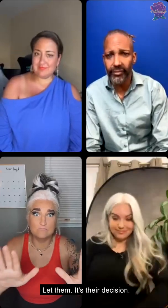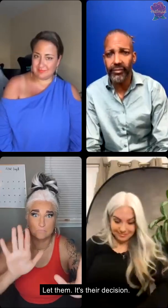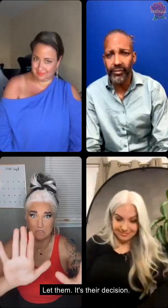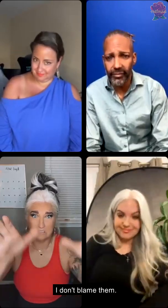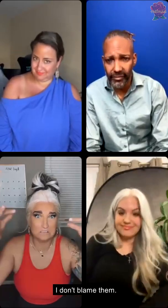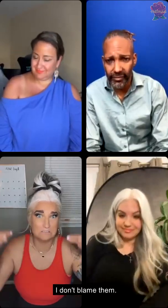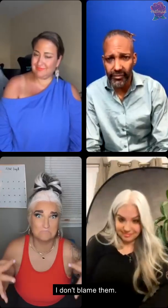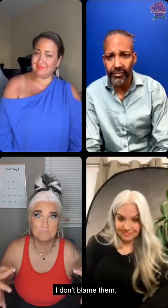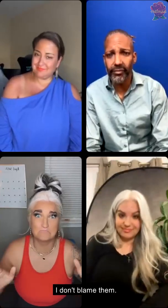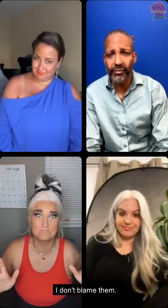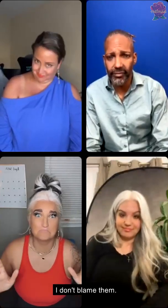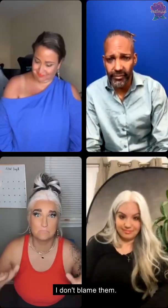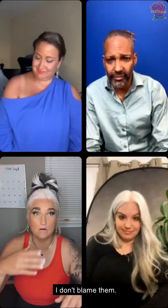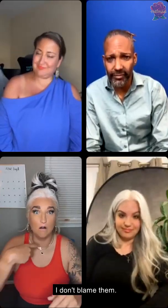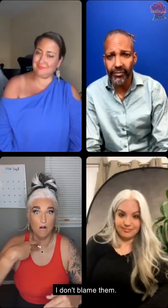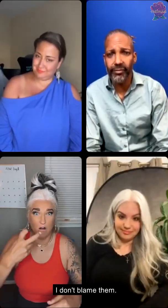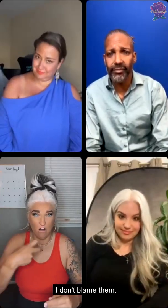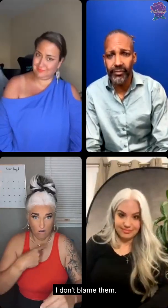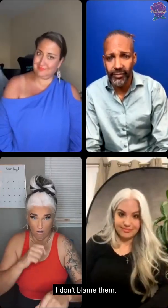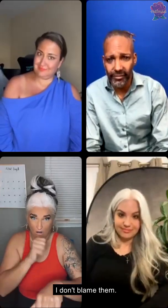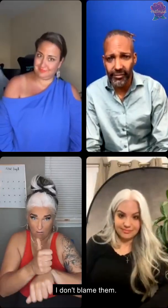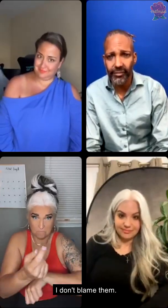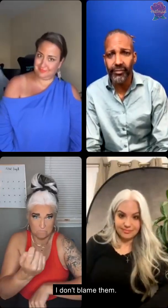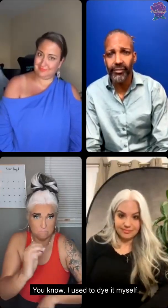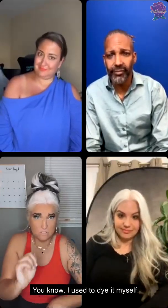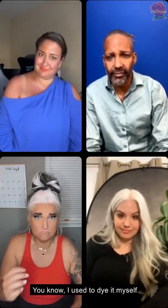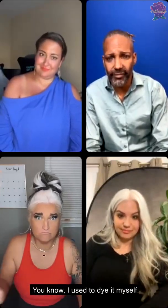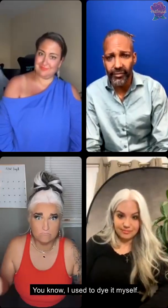their decision. I don't blame them.